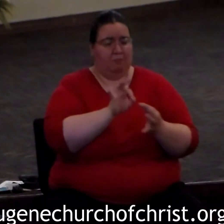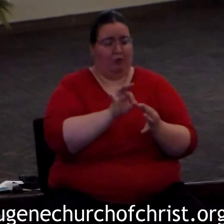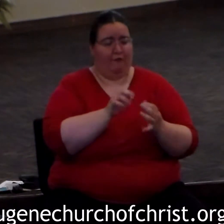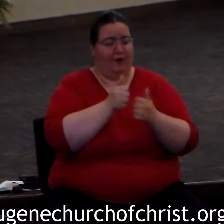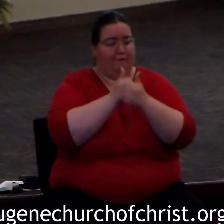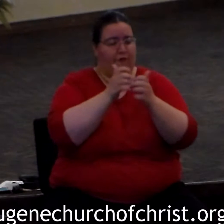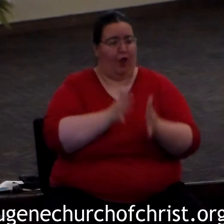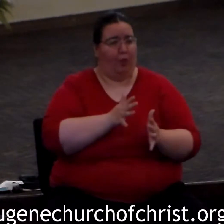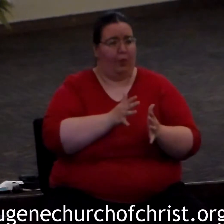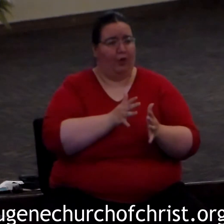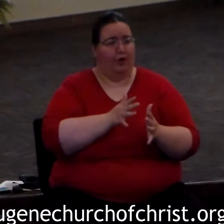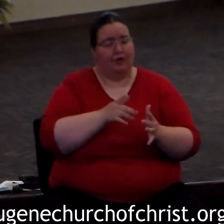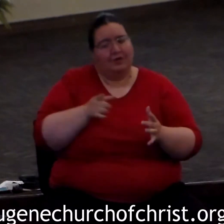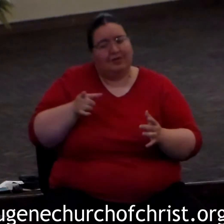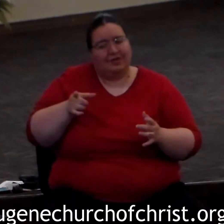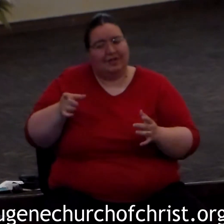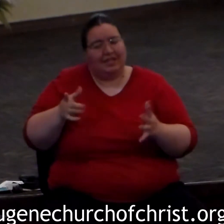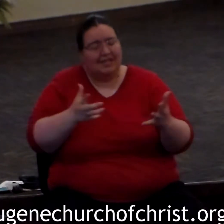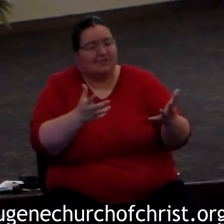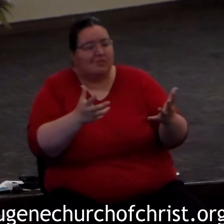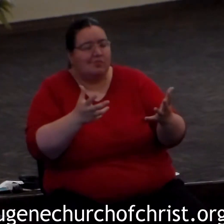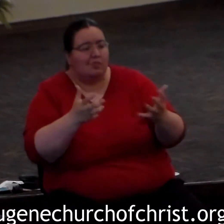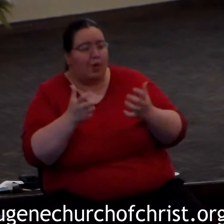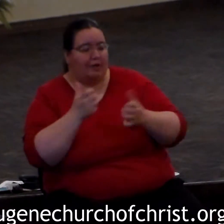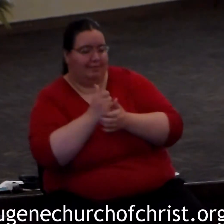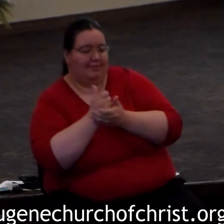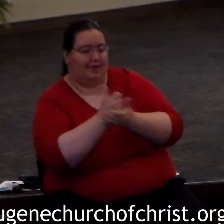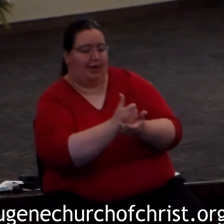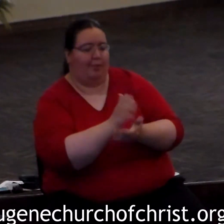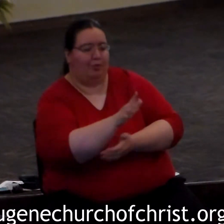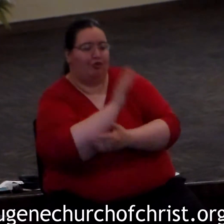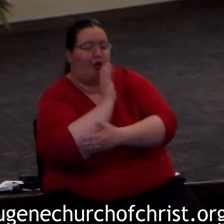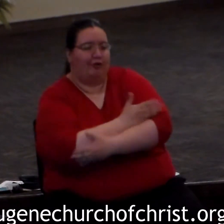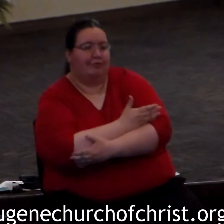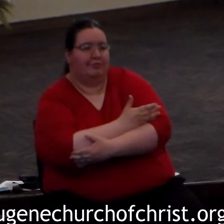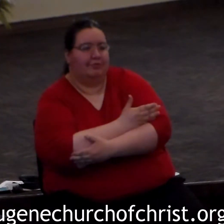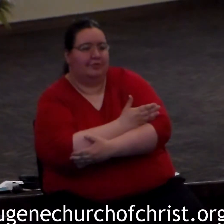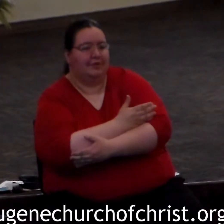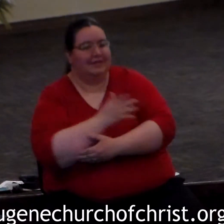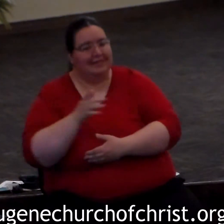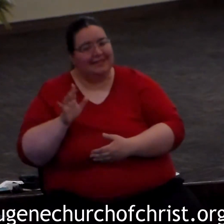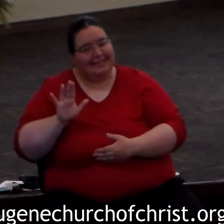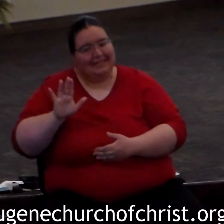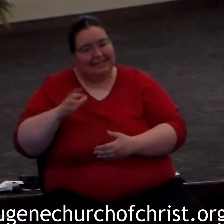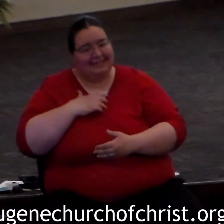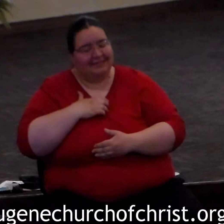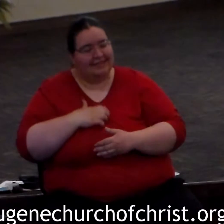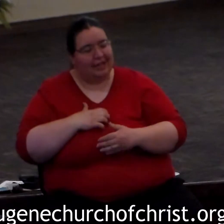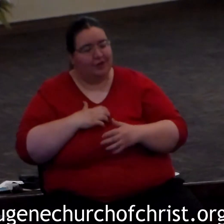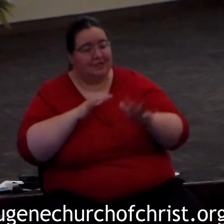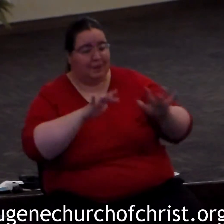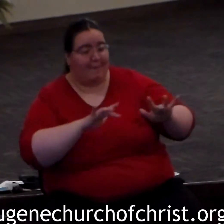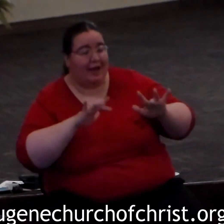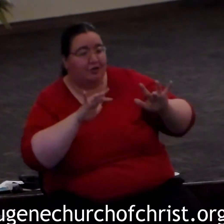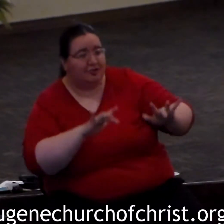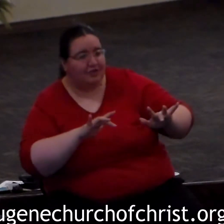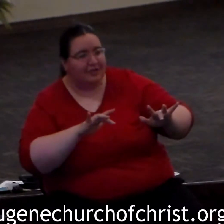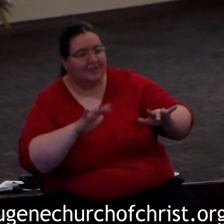to make her daughter whole. His desire is compassion. His desire is for the good to happen. And does the